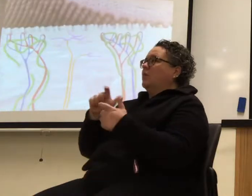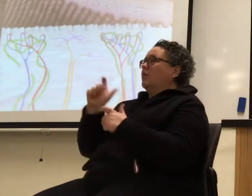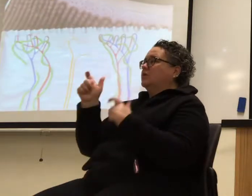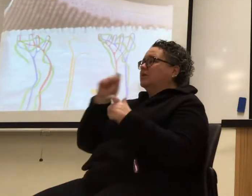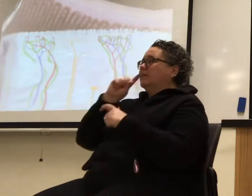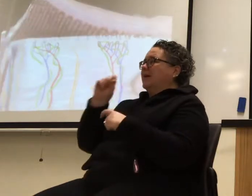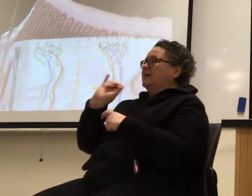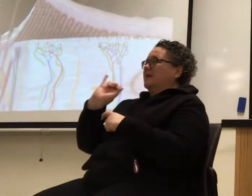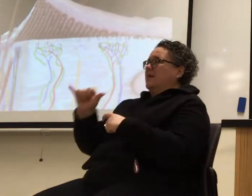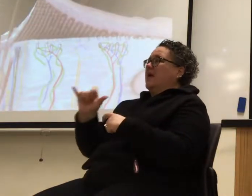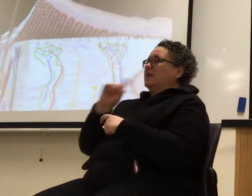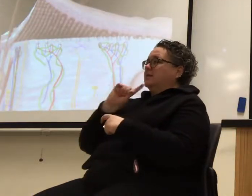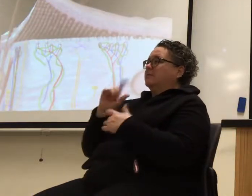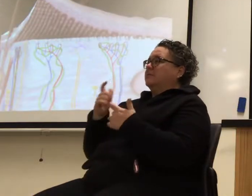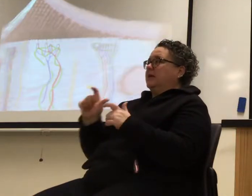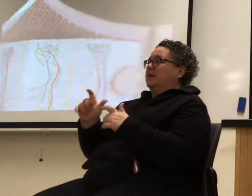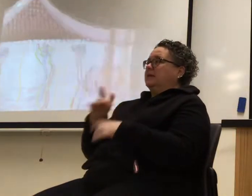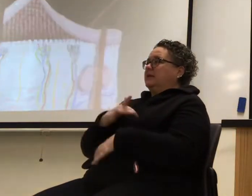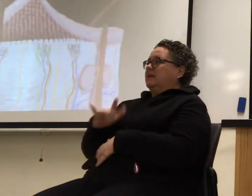of touch.